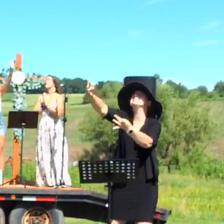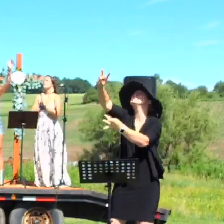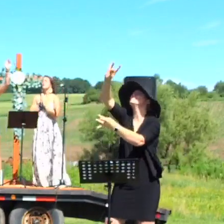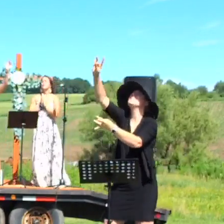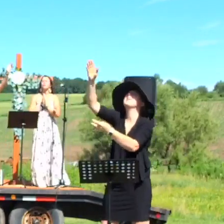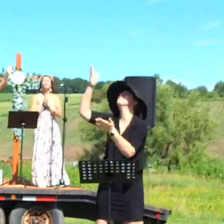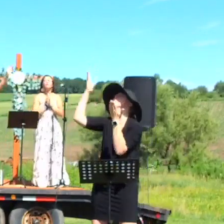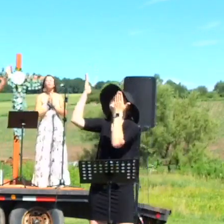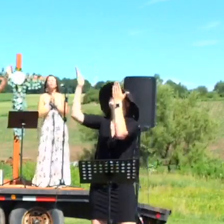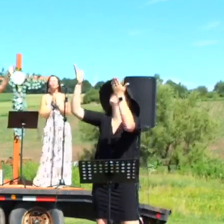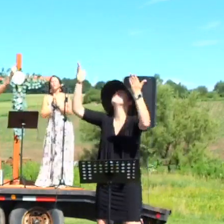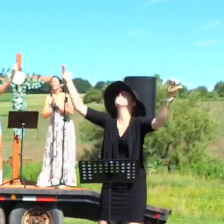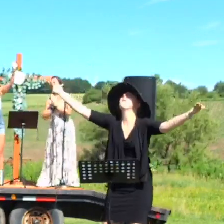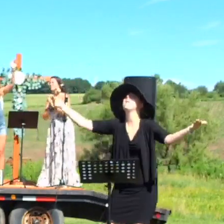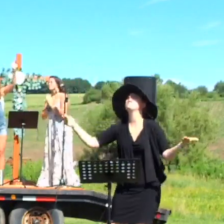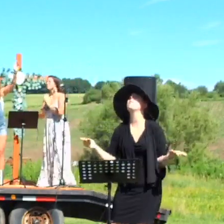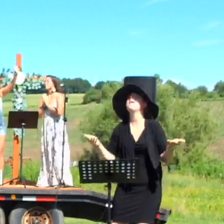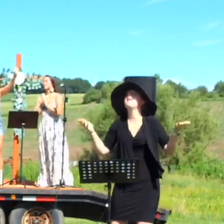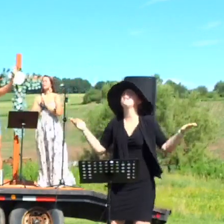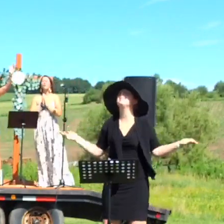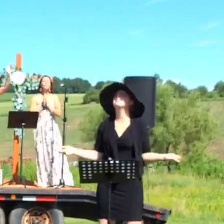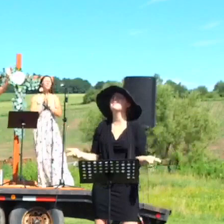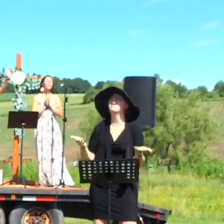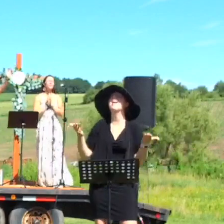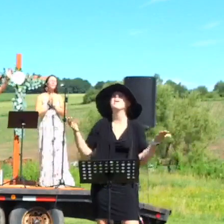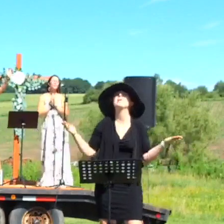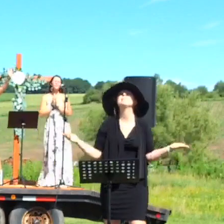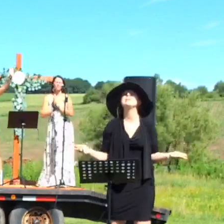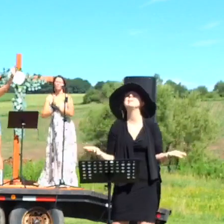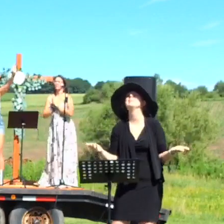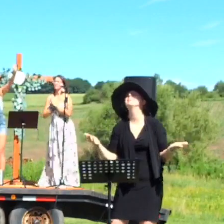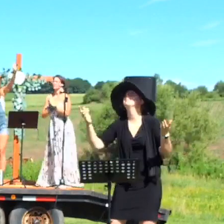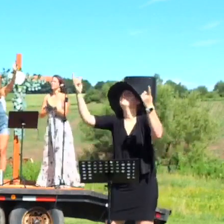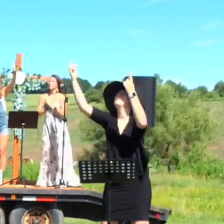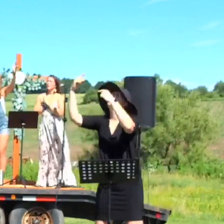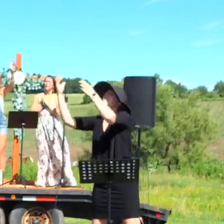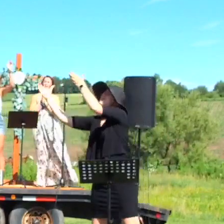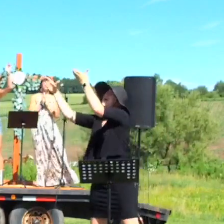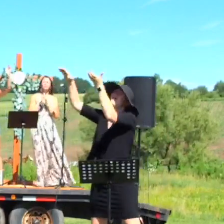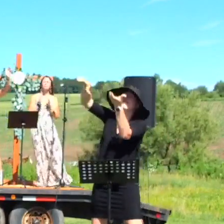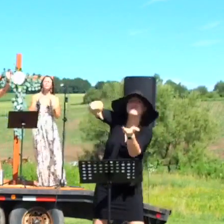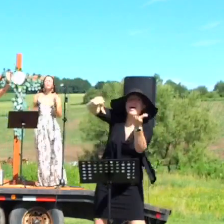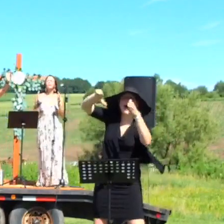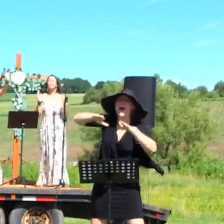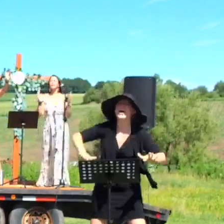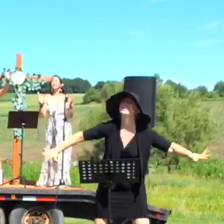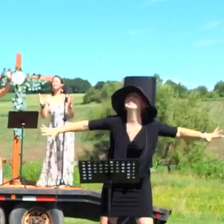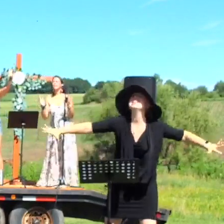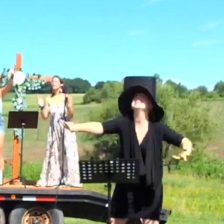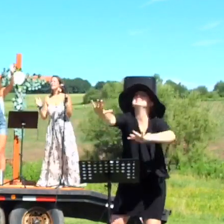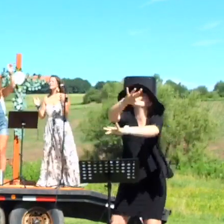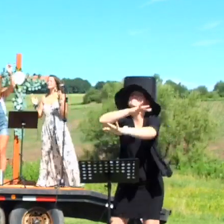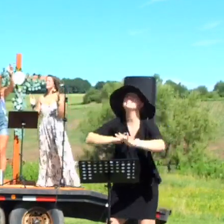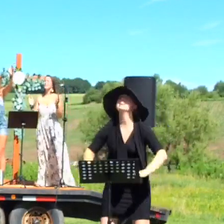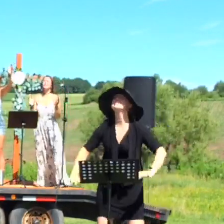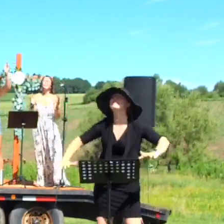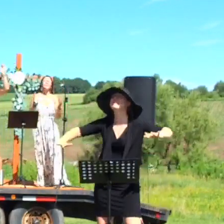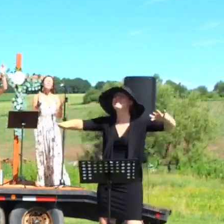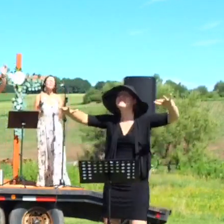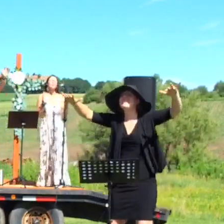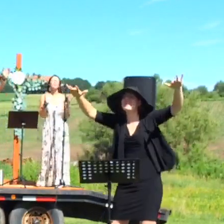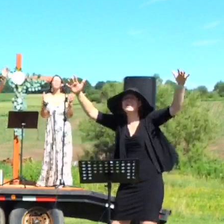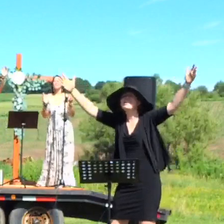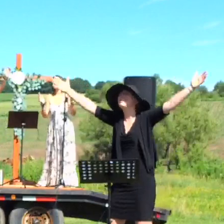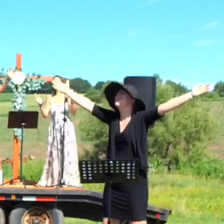Holy Spirit, You are welcome here. Come flood this place